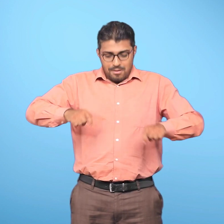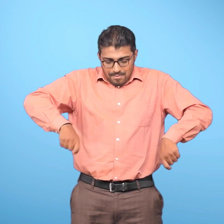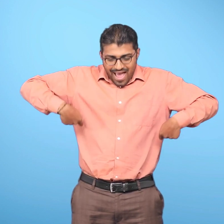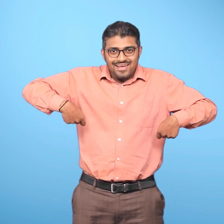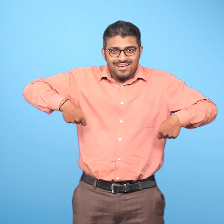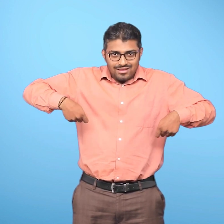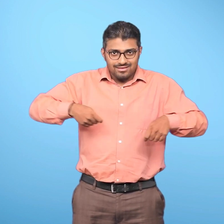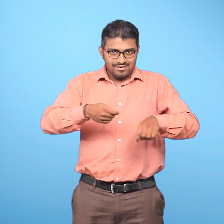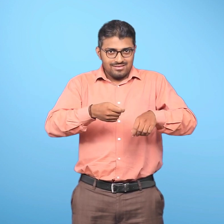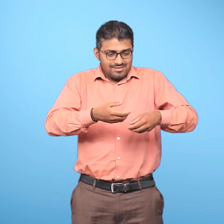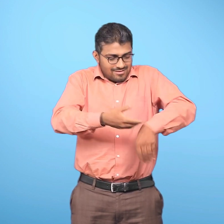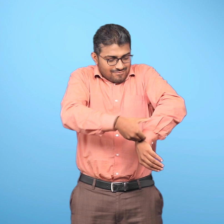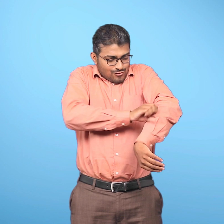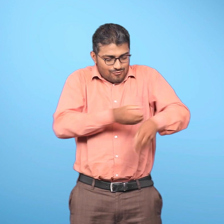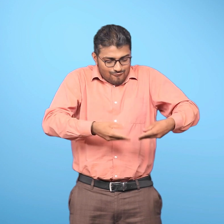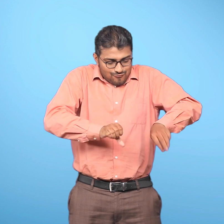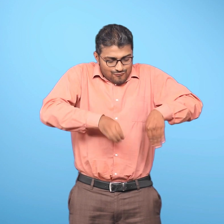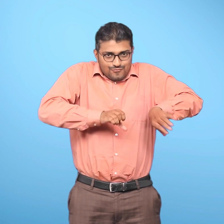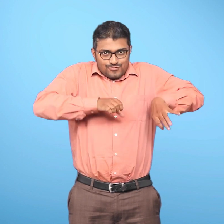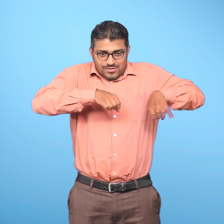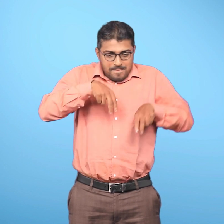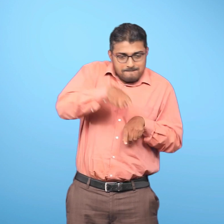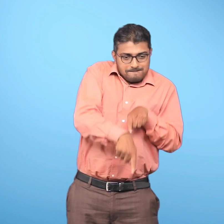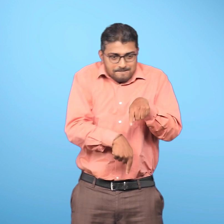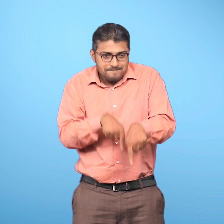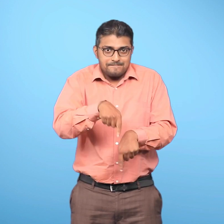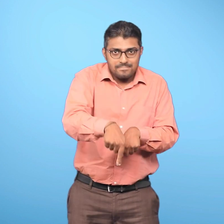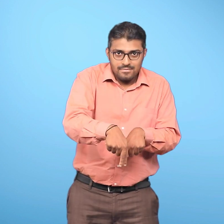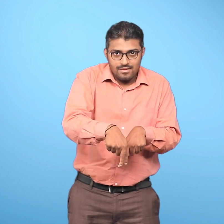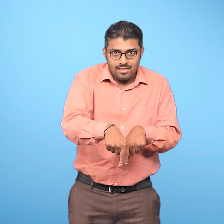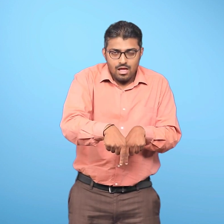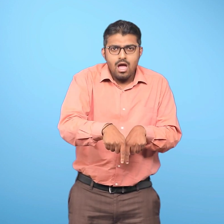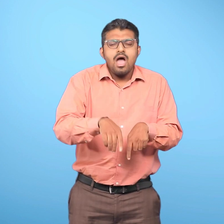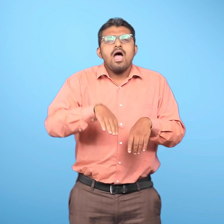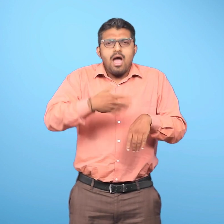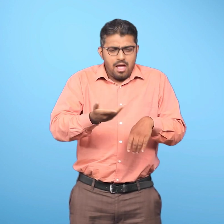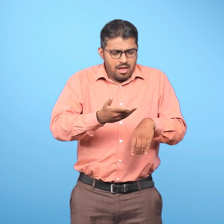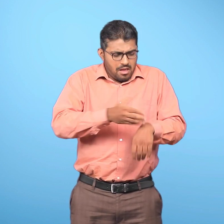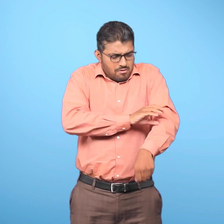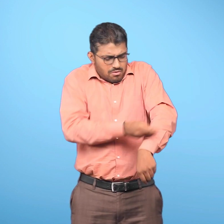you usually shorten the length of your dress by folding it. Can this change be reversed?